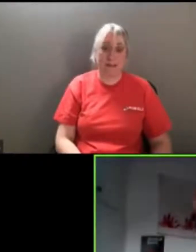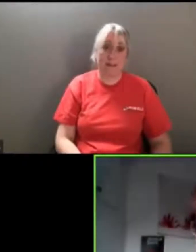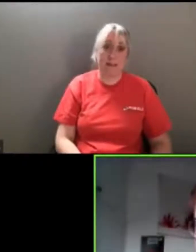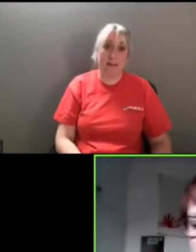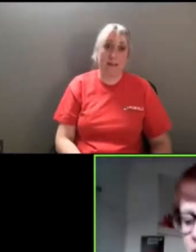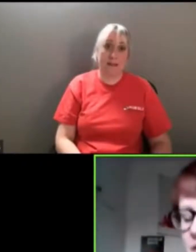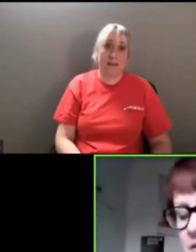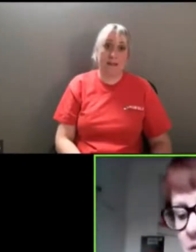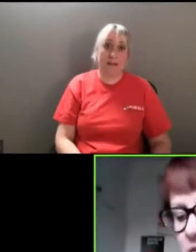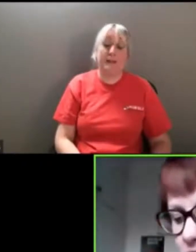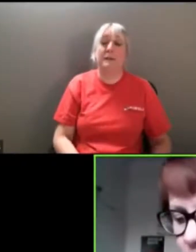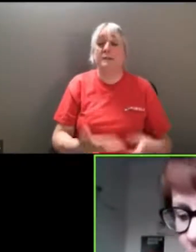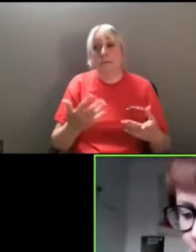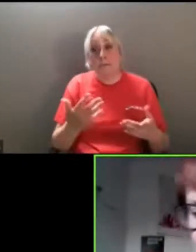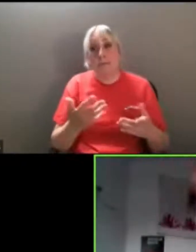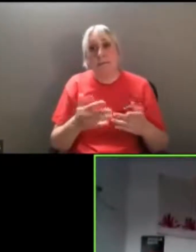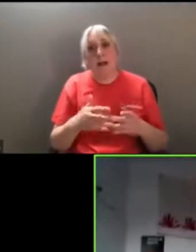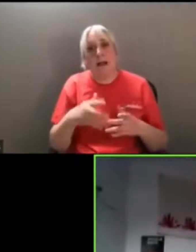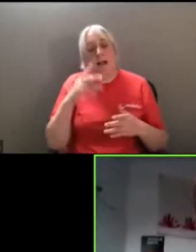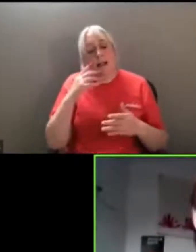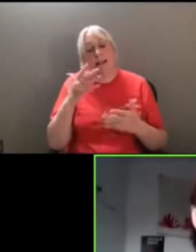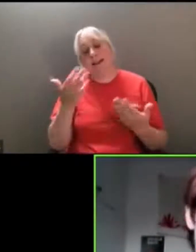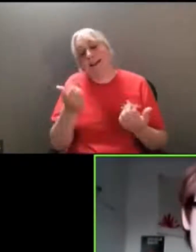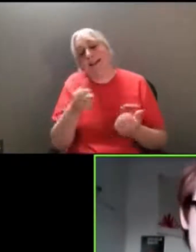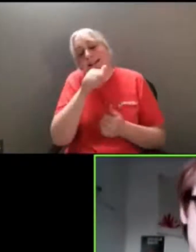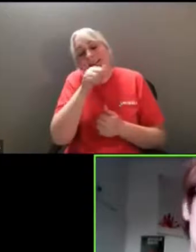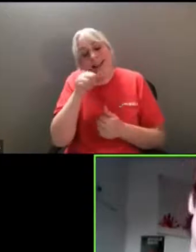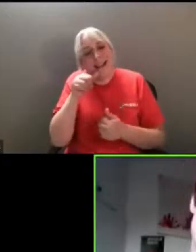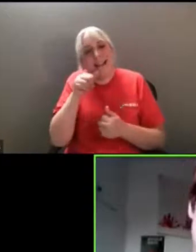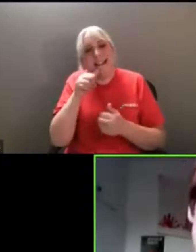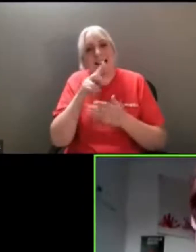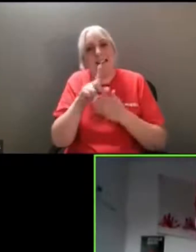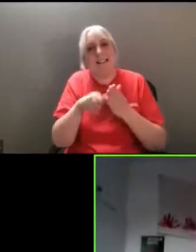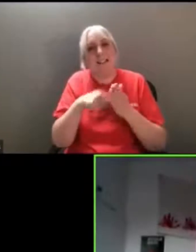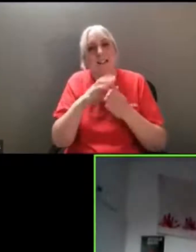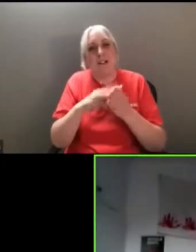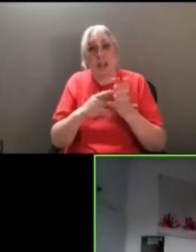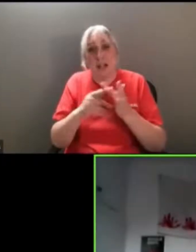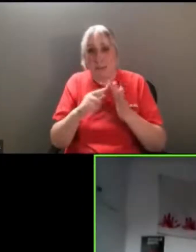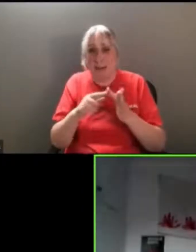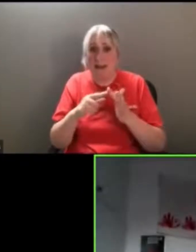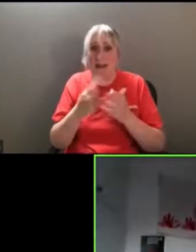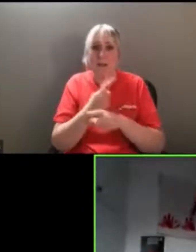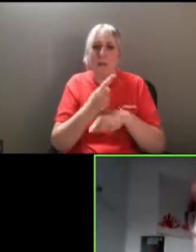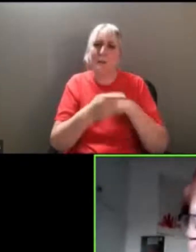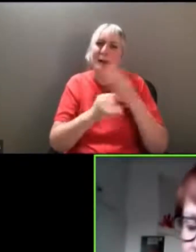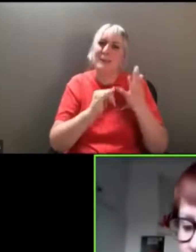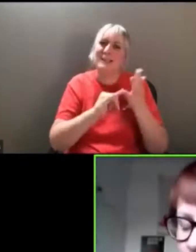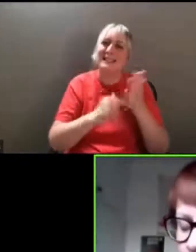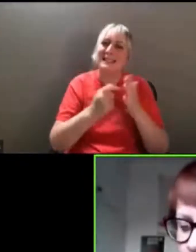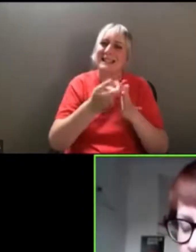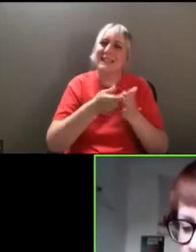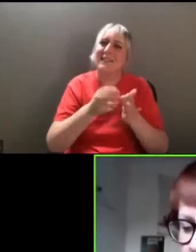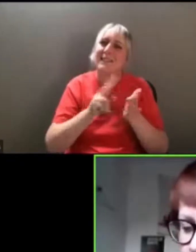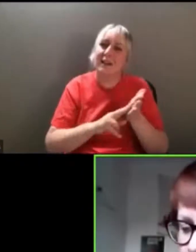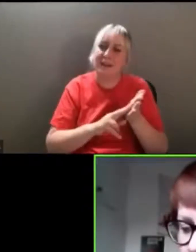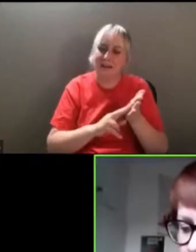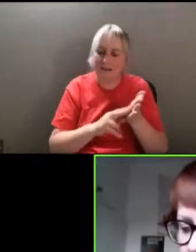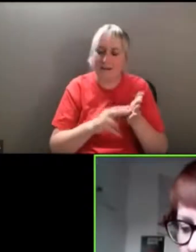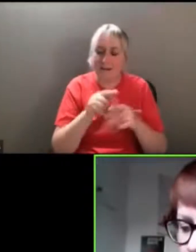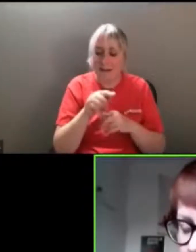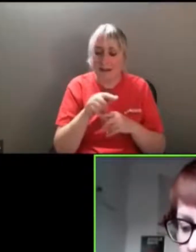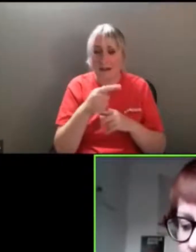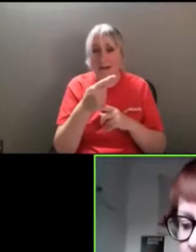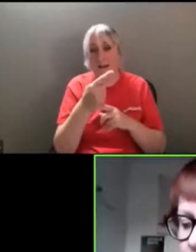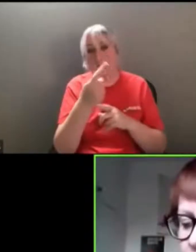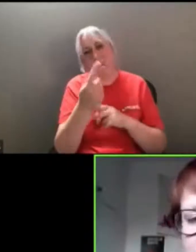I think it's lovely that Jamie's referenced Stephen. He was another person that we really miss. We only lost him at the end